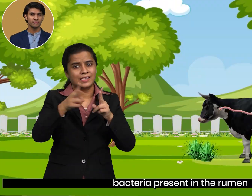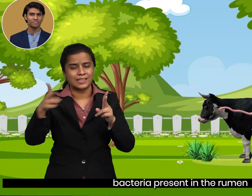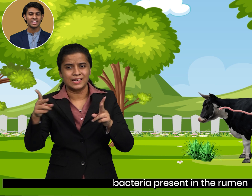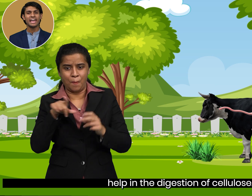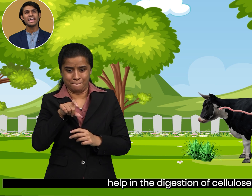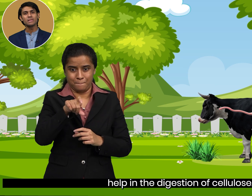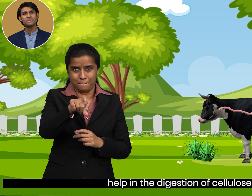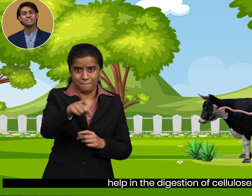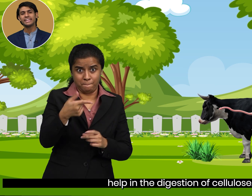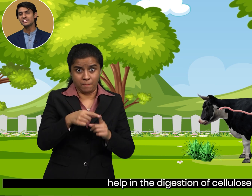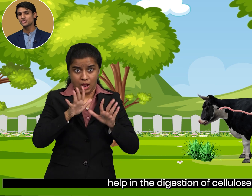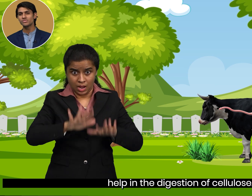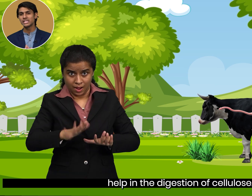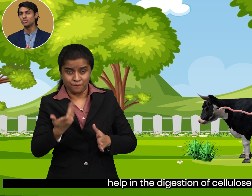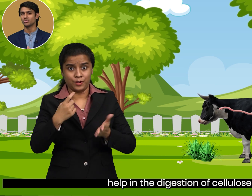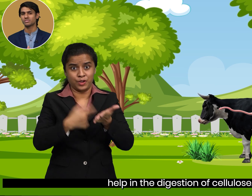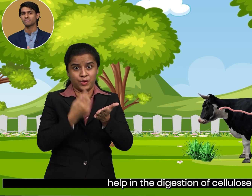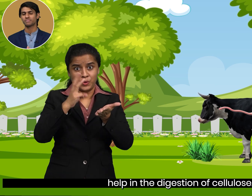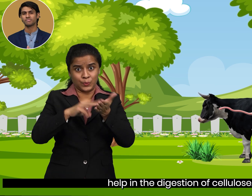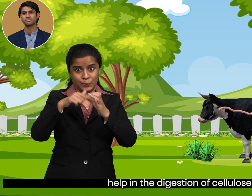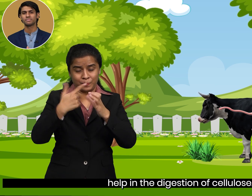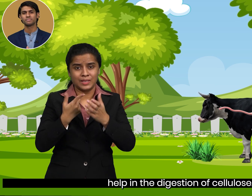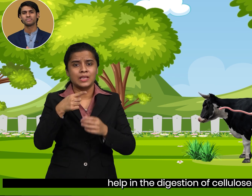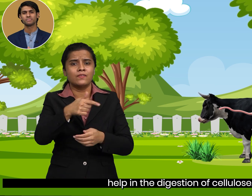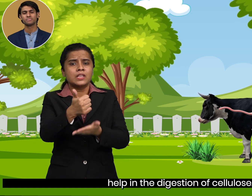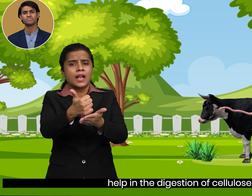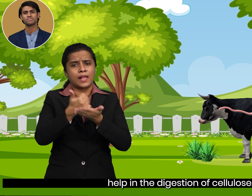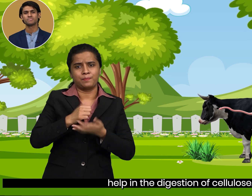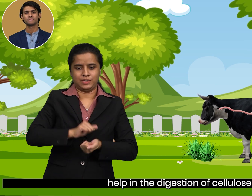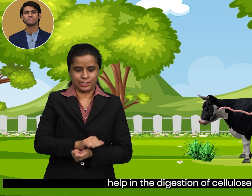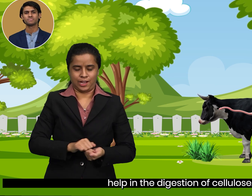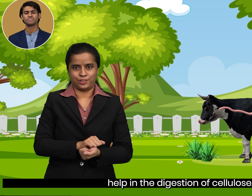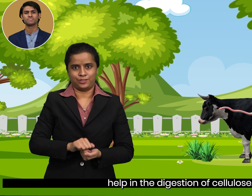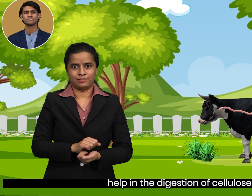rumen help in the digestion of cellulose.